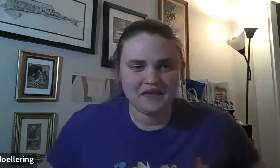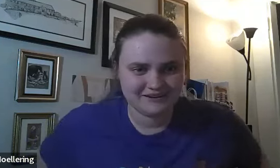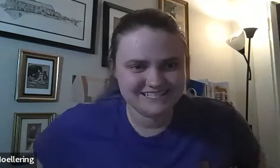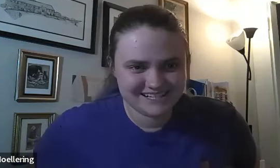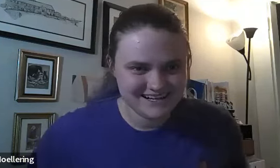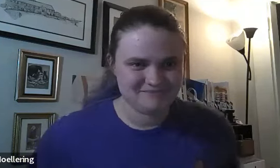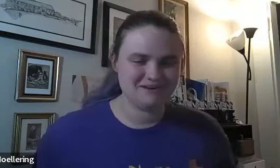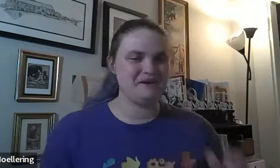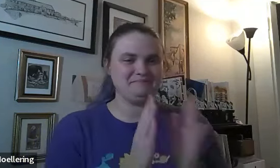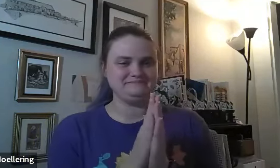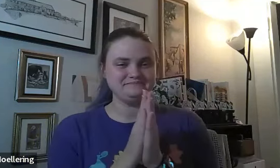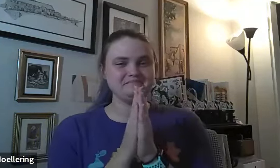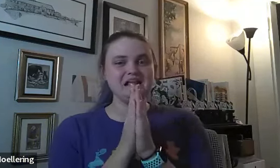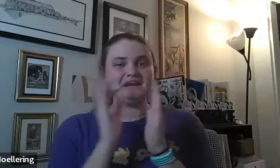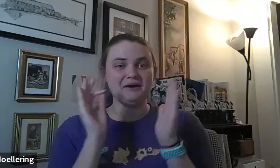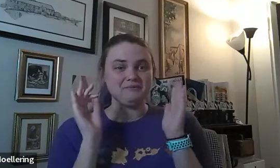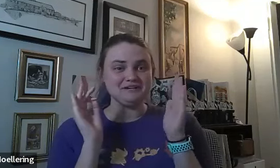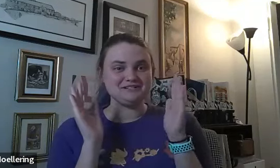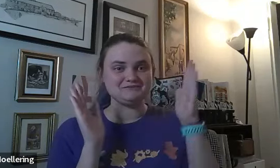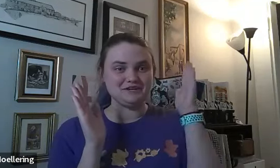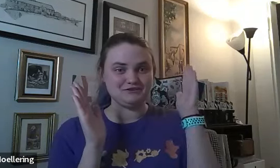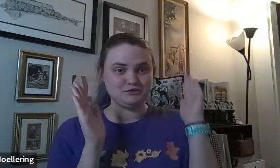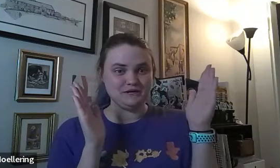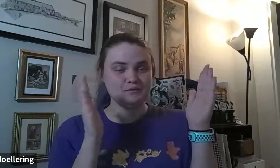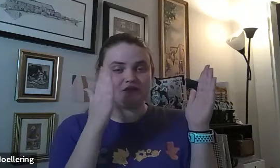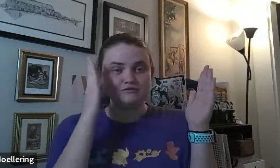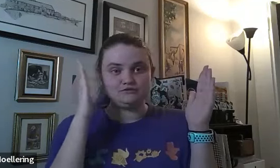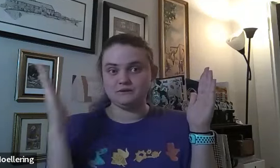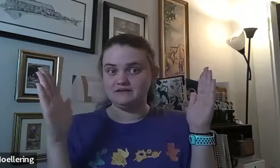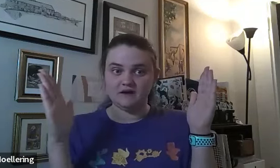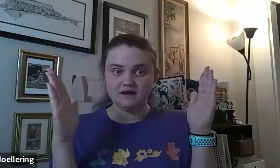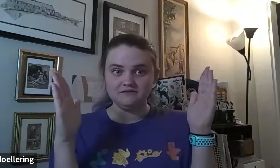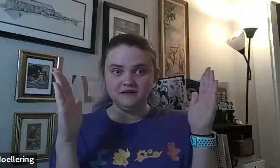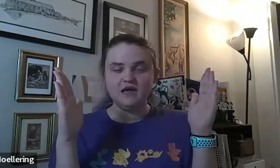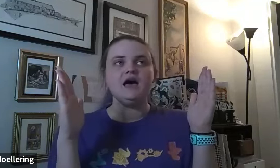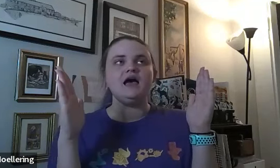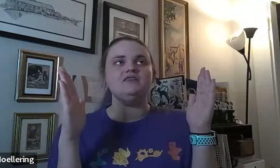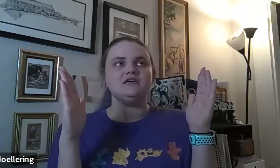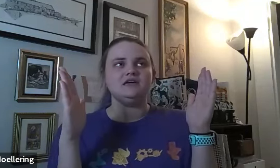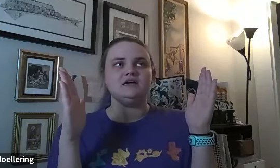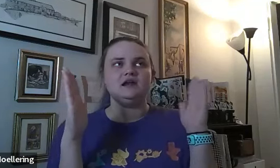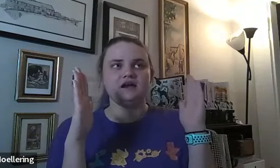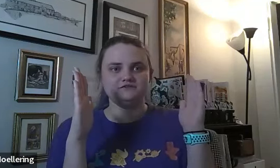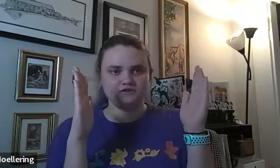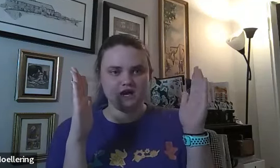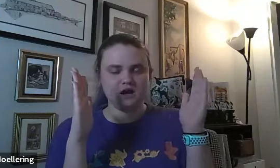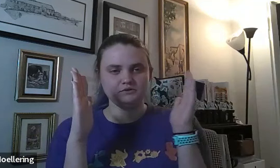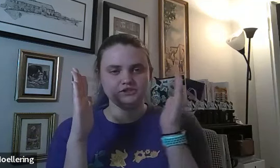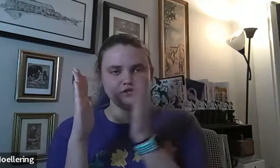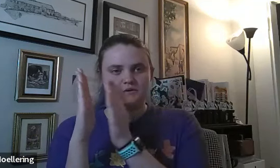good job. Okay. Now, what we're going to do is we're going to go 21 through 25. And then after that, I will show you how